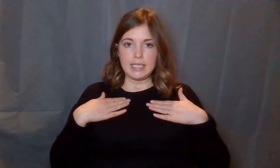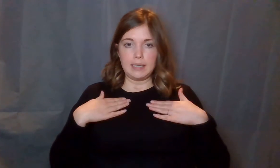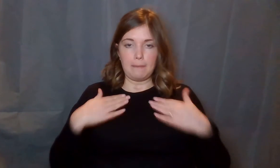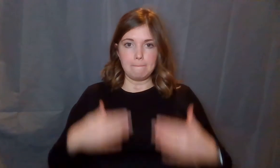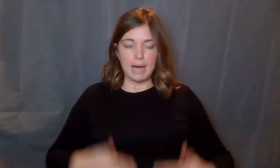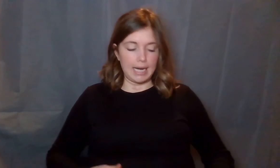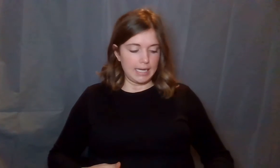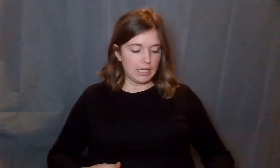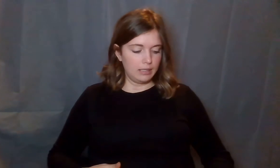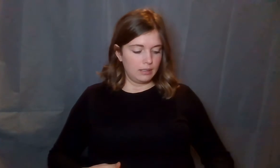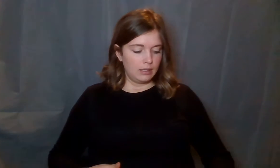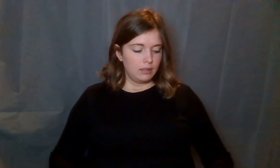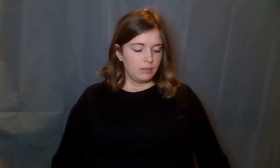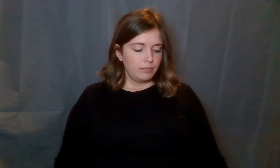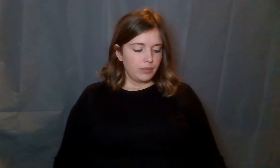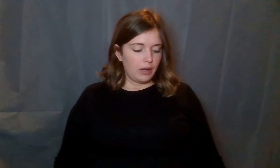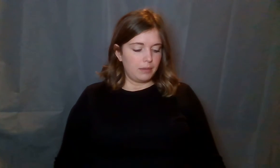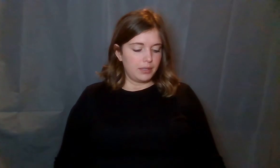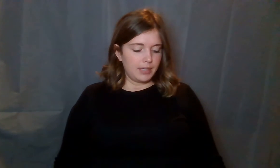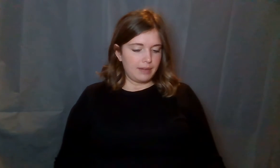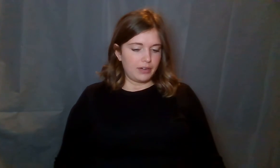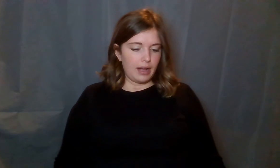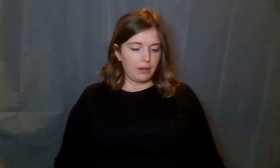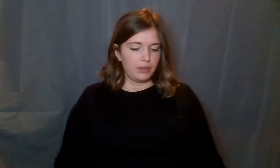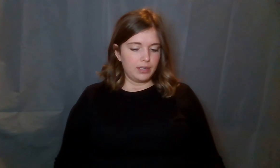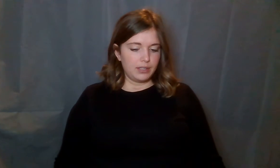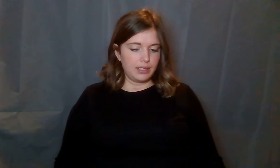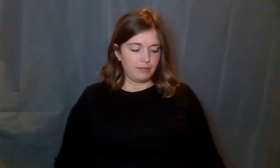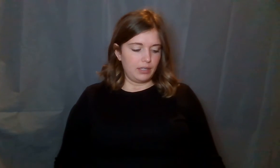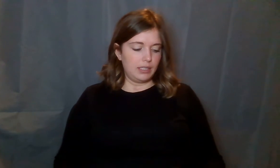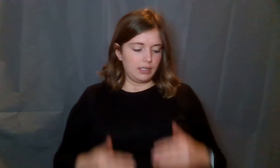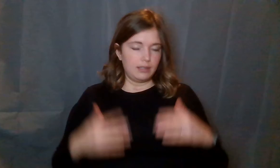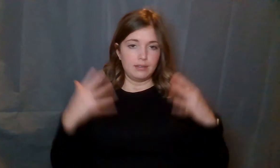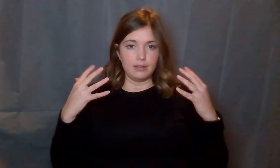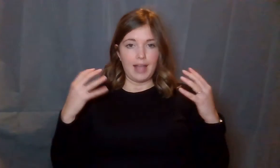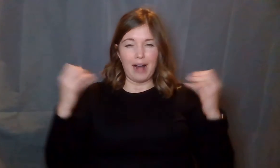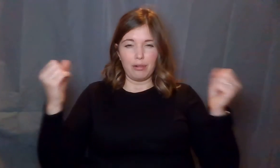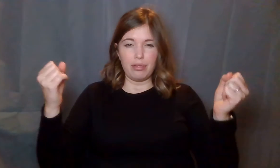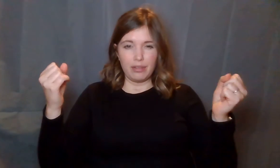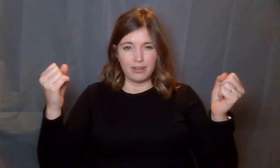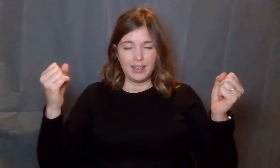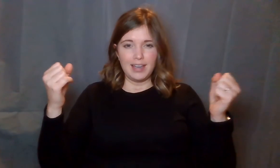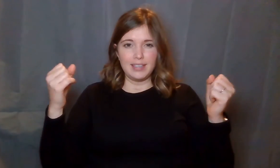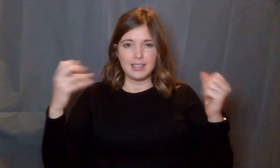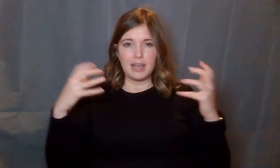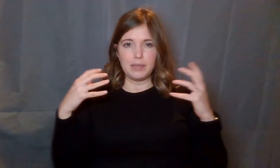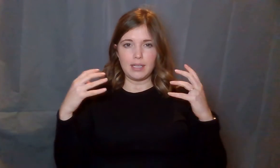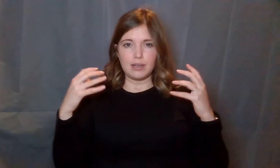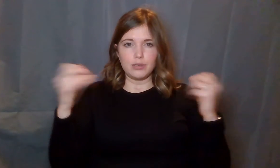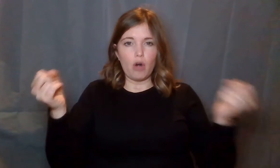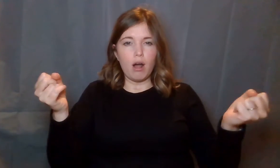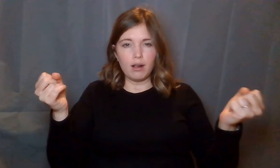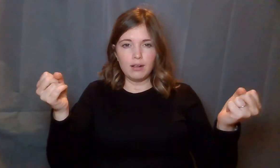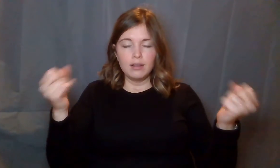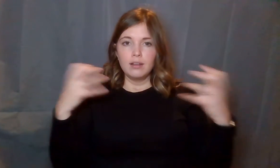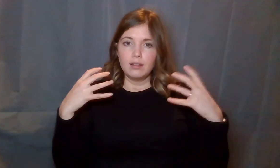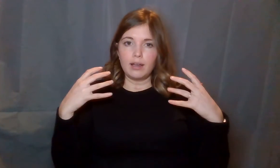waist. Body. The sign for health is different. Health. It's the same as like strong,